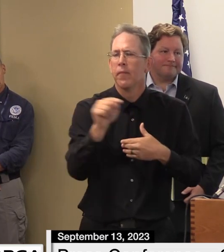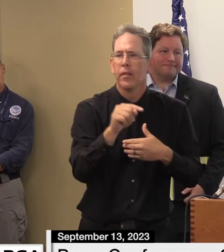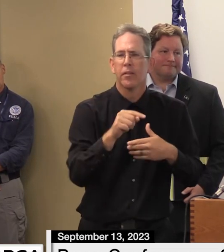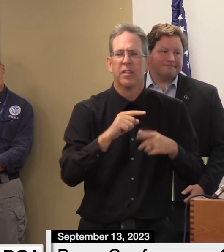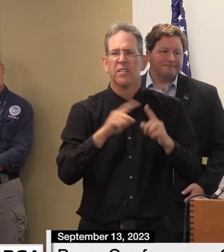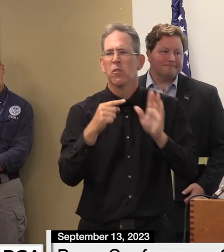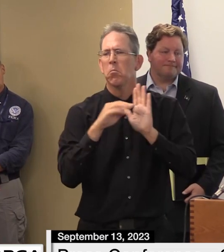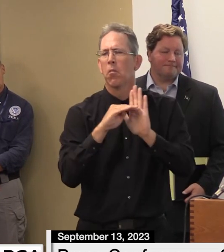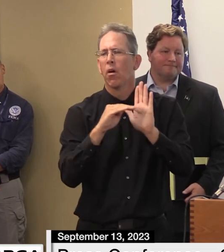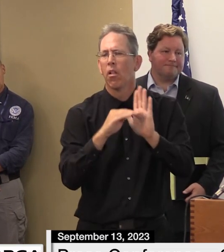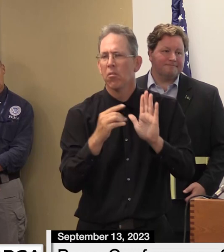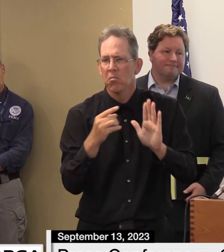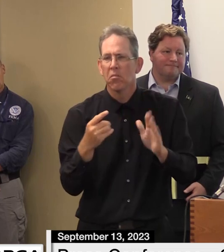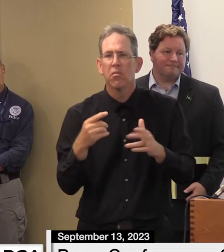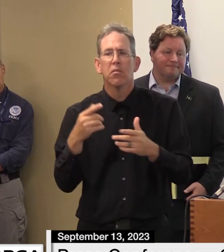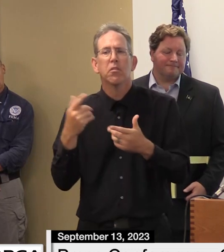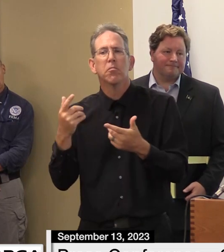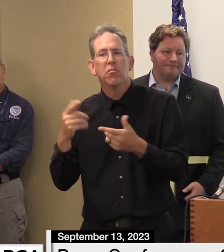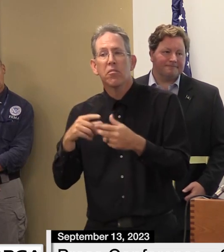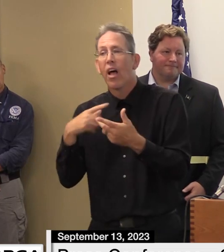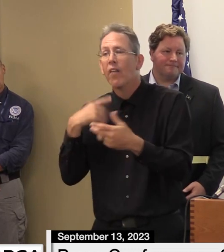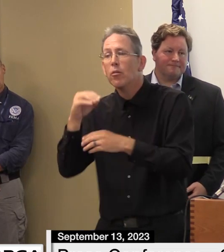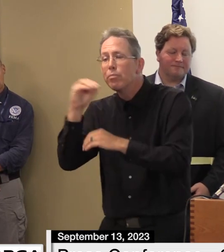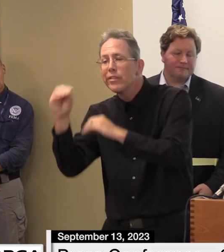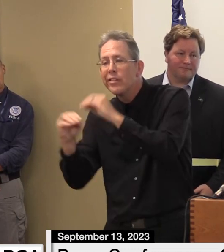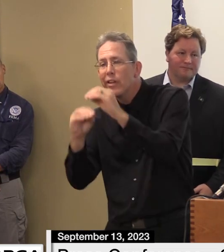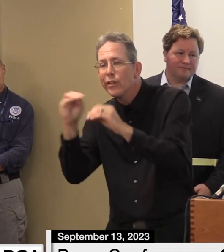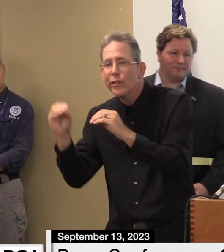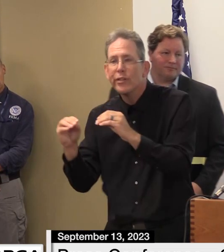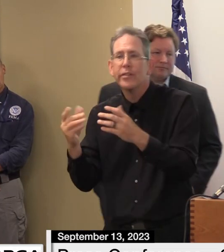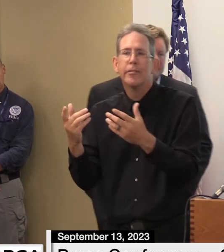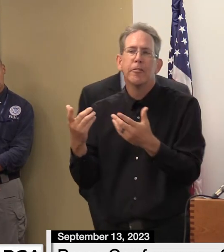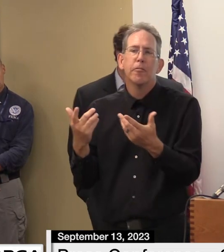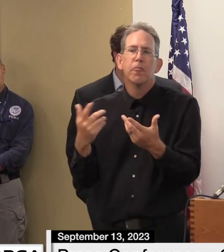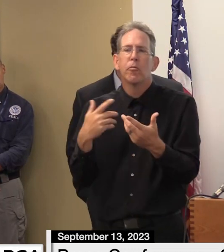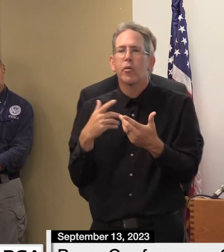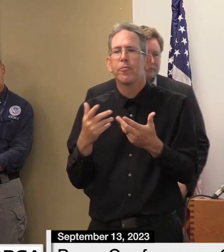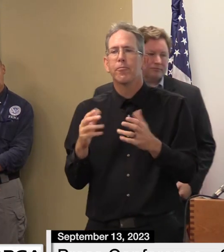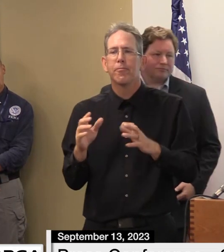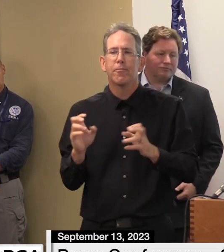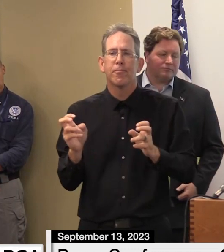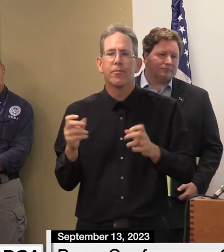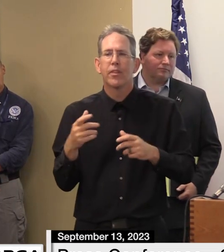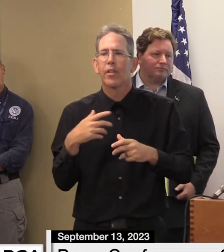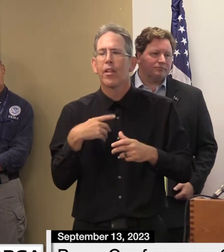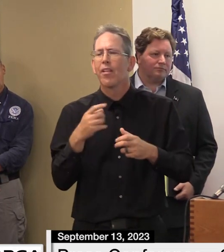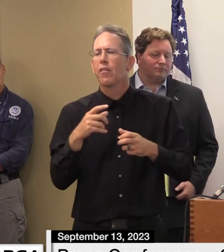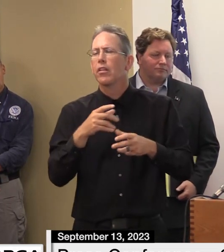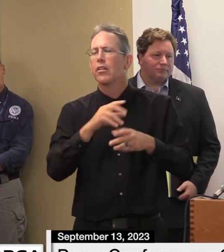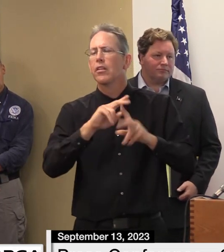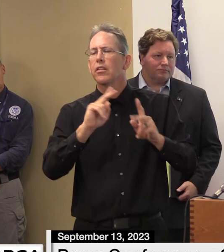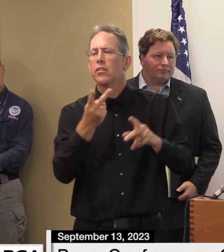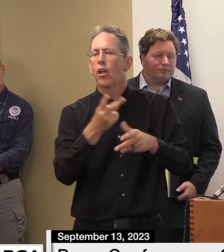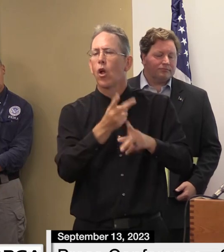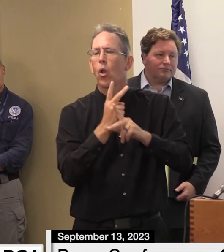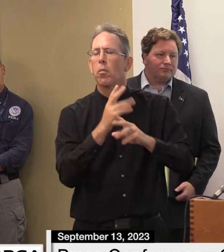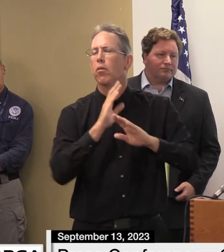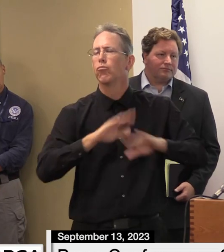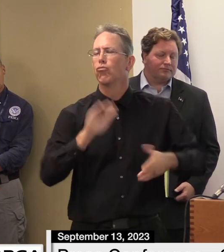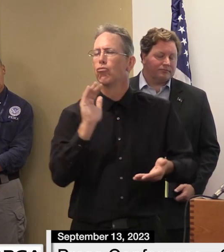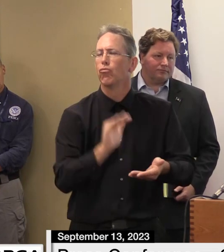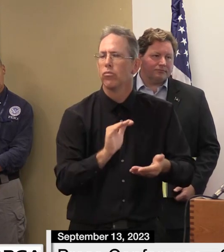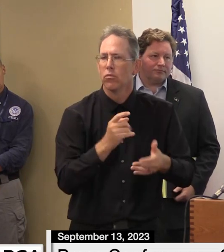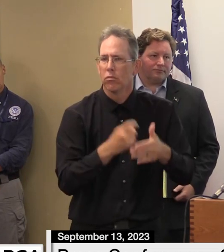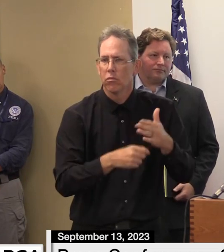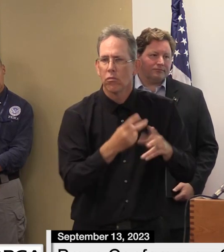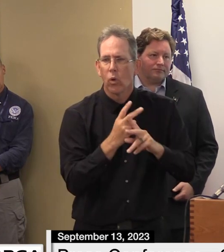like 0% silent second loans, we call them, where they are investments that are very much